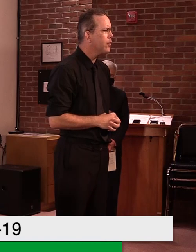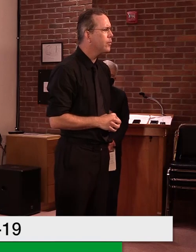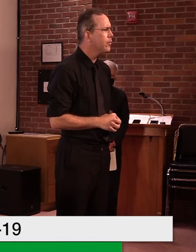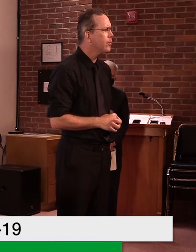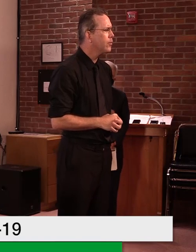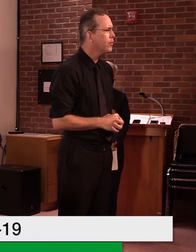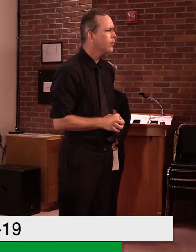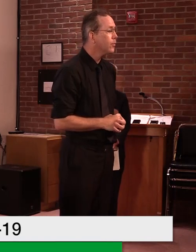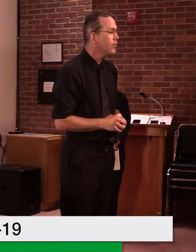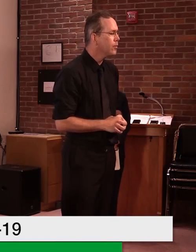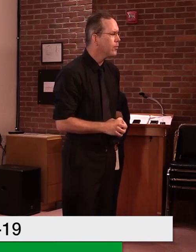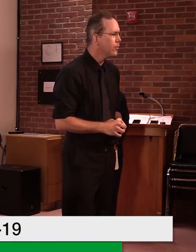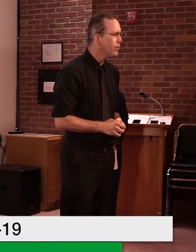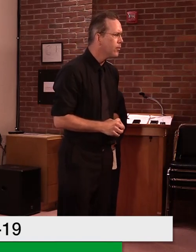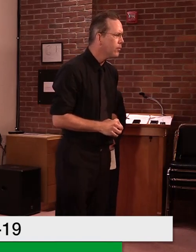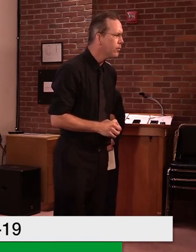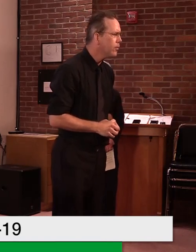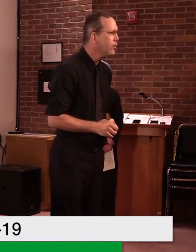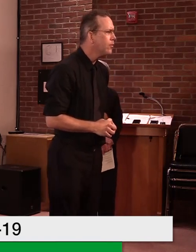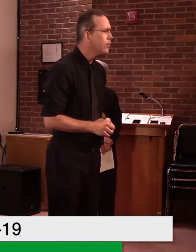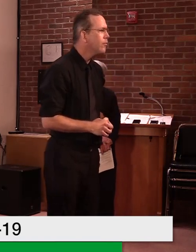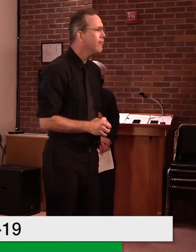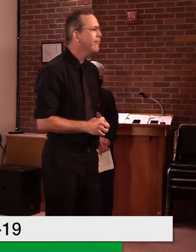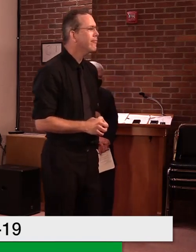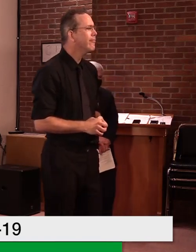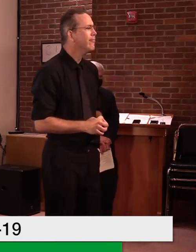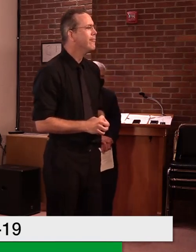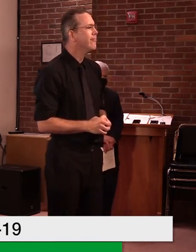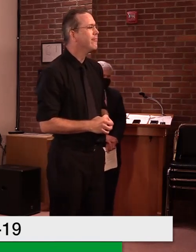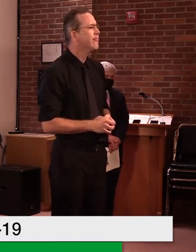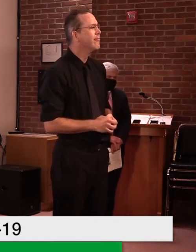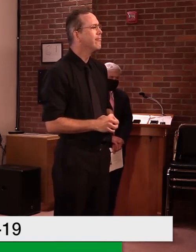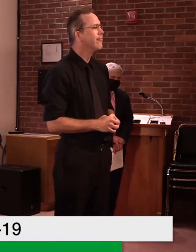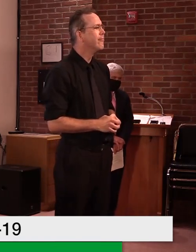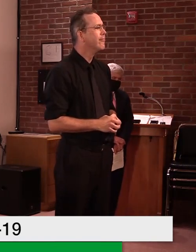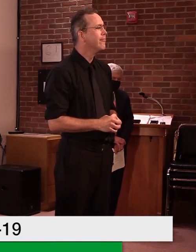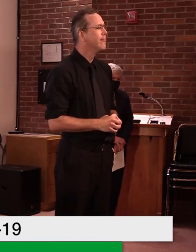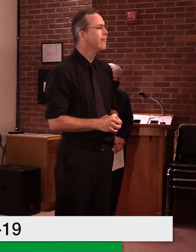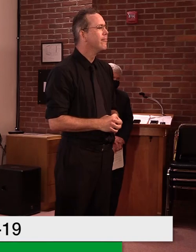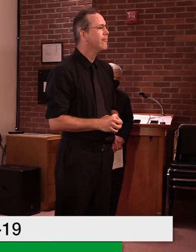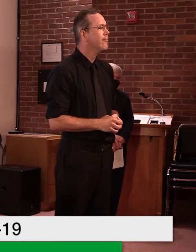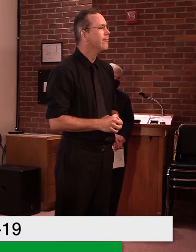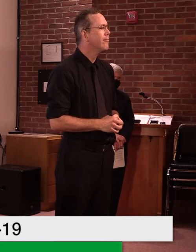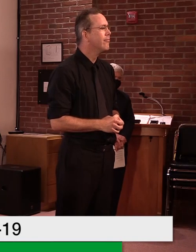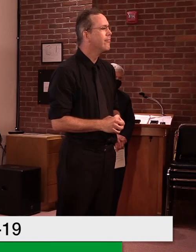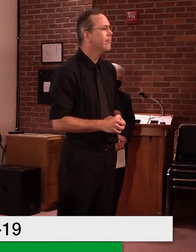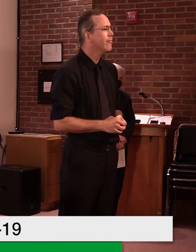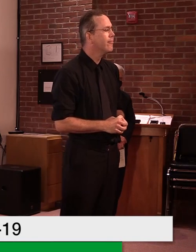week. There's, you know, plenty of Vermonters who've lost jobs, and this is going to hit them.